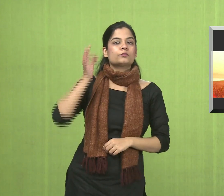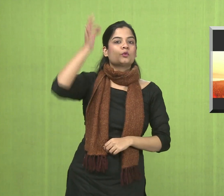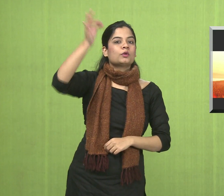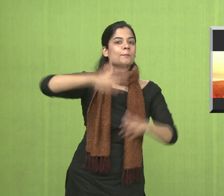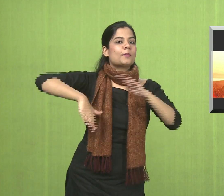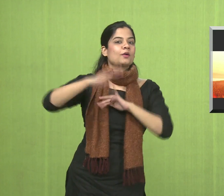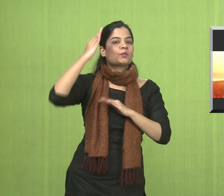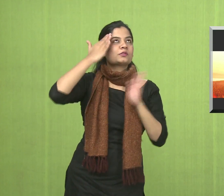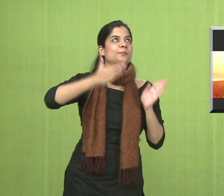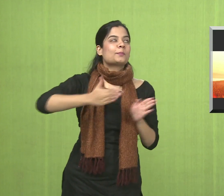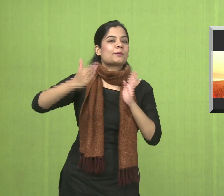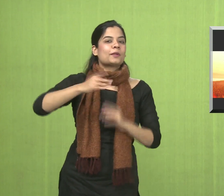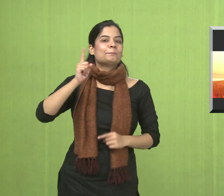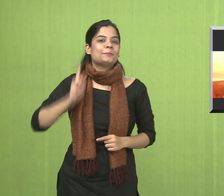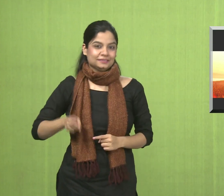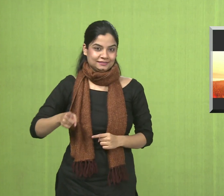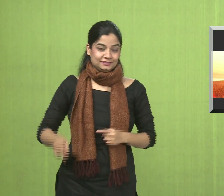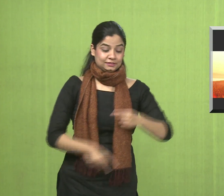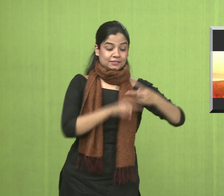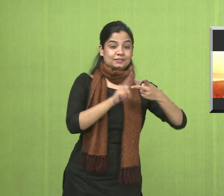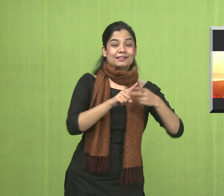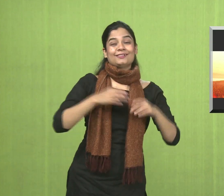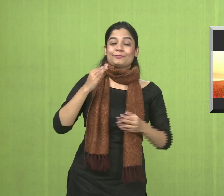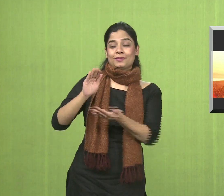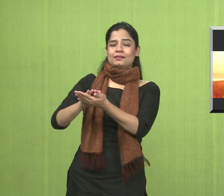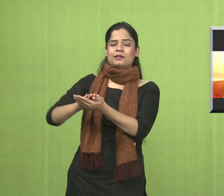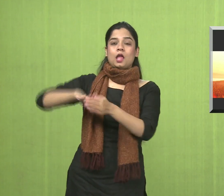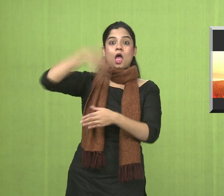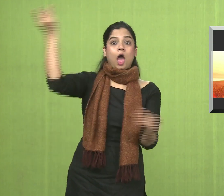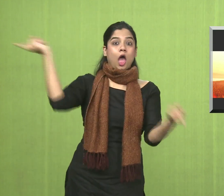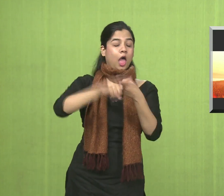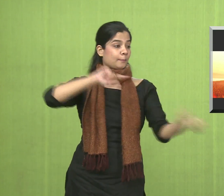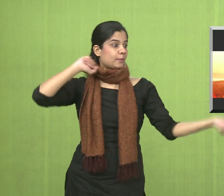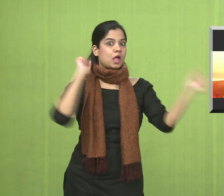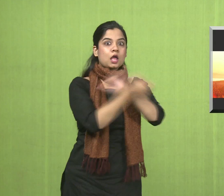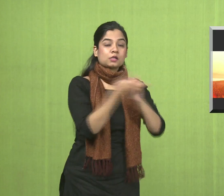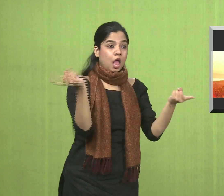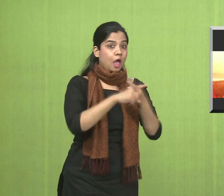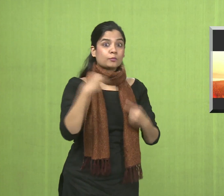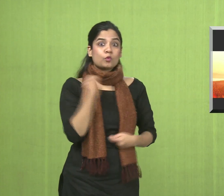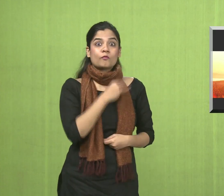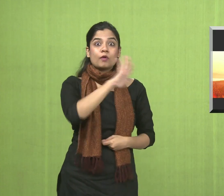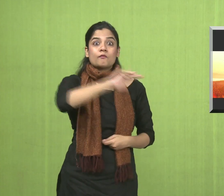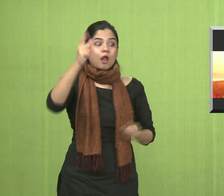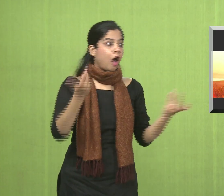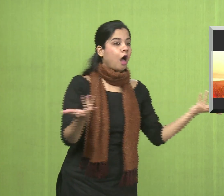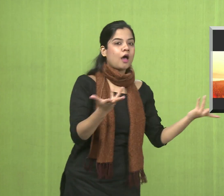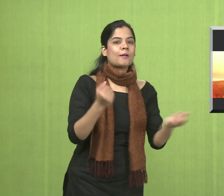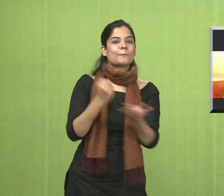to secure the future, knowing that you need it for your future. For emergency situations, for example, there's an accident or you need